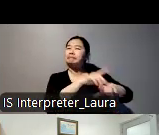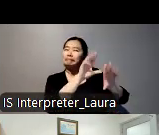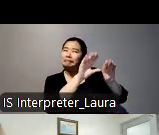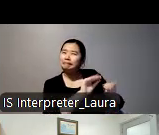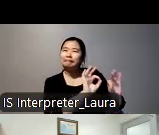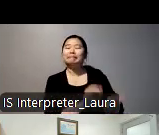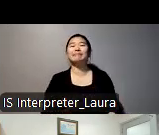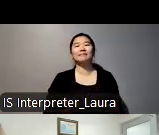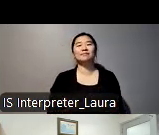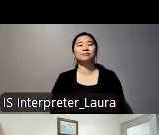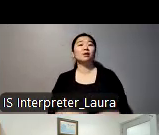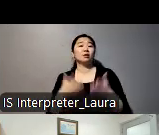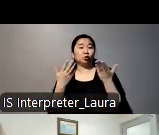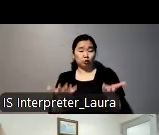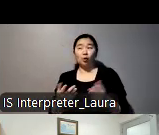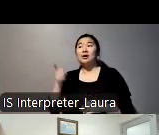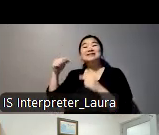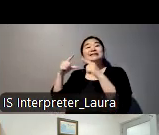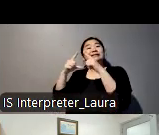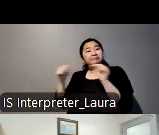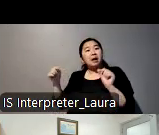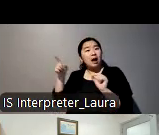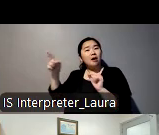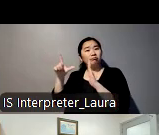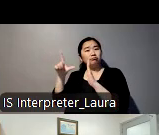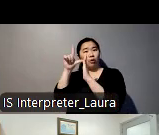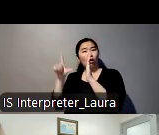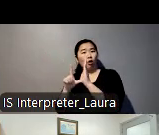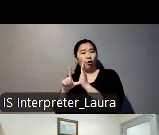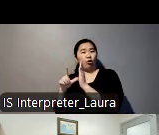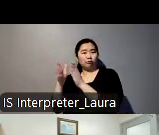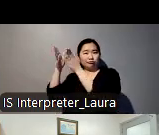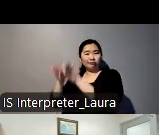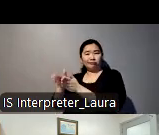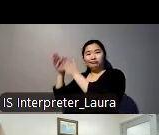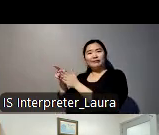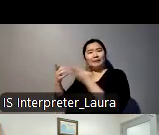September this year. We Korean lawyers and Japanese lawyers will cooperate on